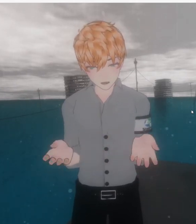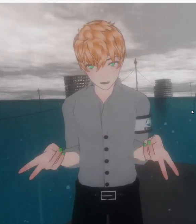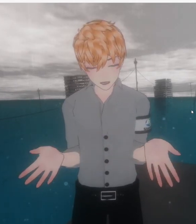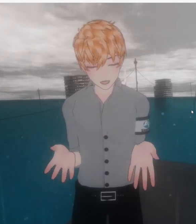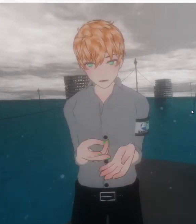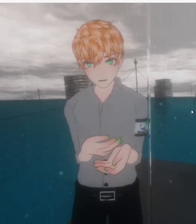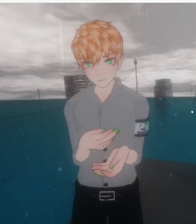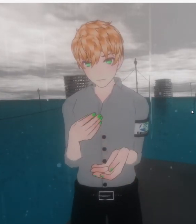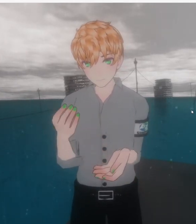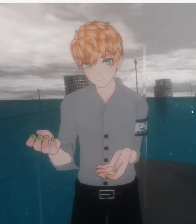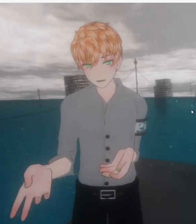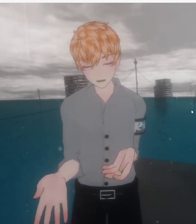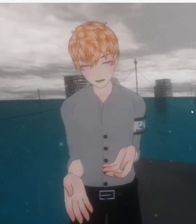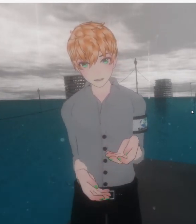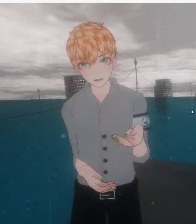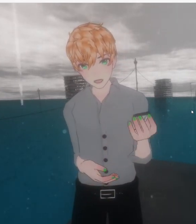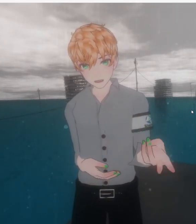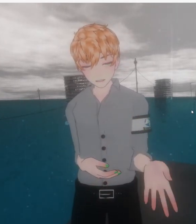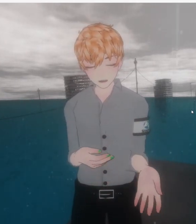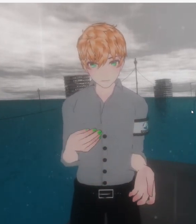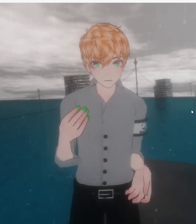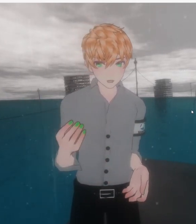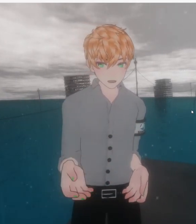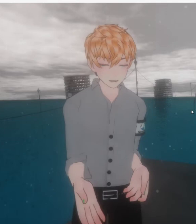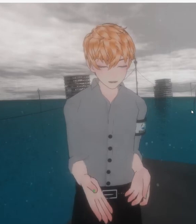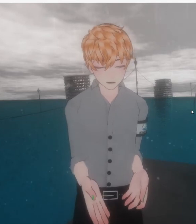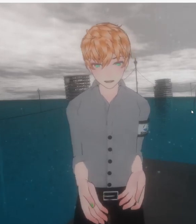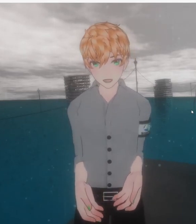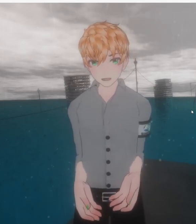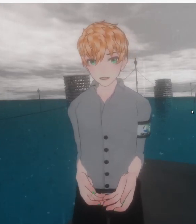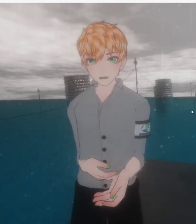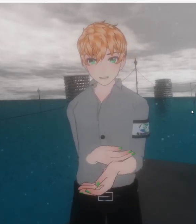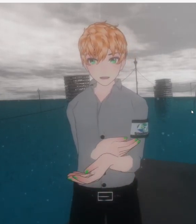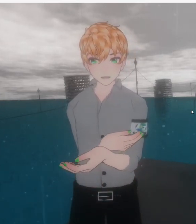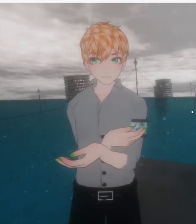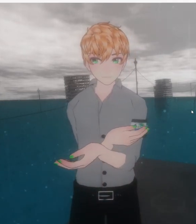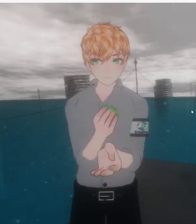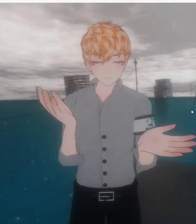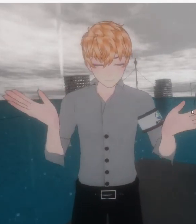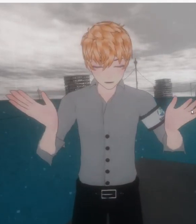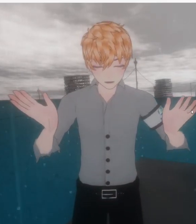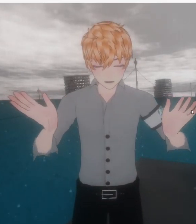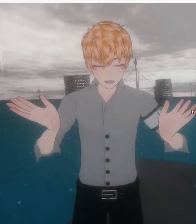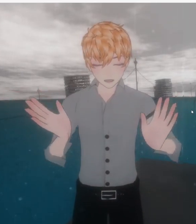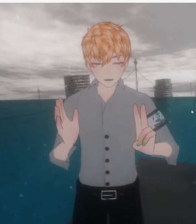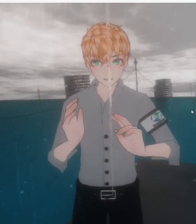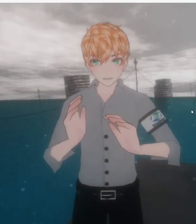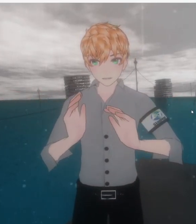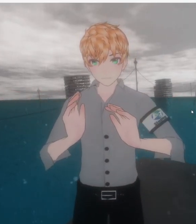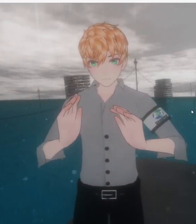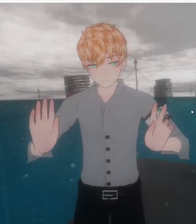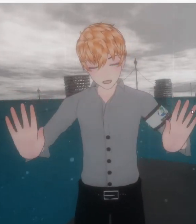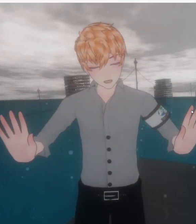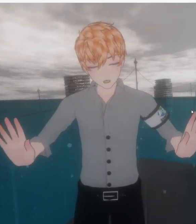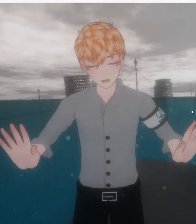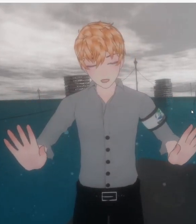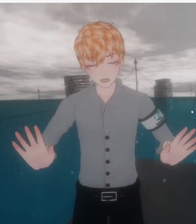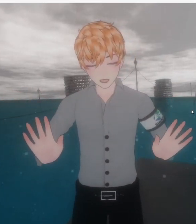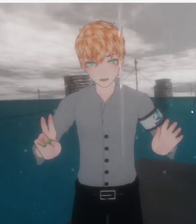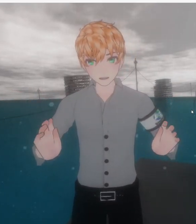time. Disruptions at night, disruptions in the morning, disruptions trying to get to sleep. It's a fucking mess. I hope that I will have this